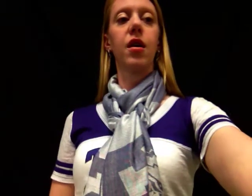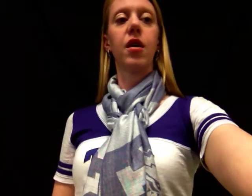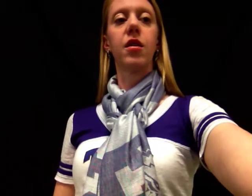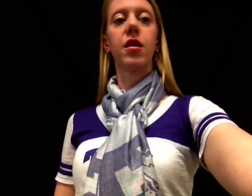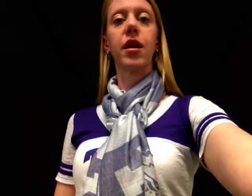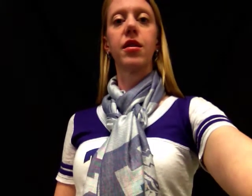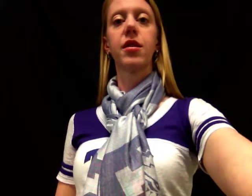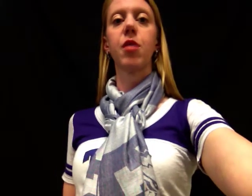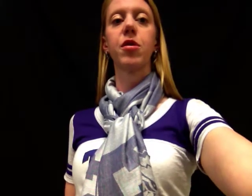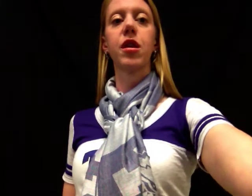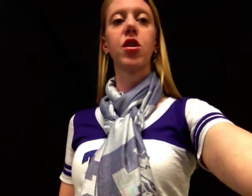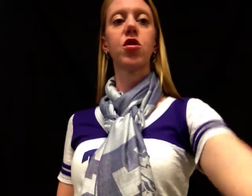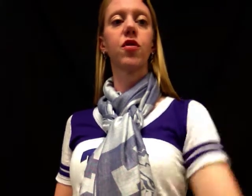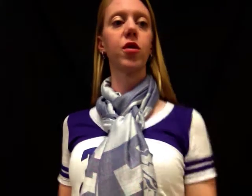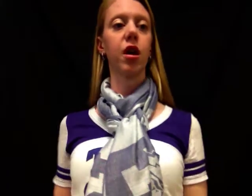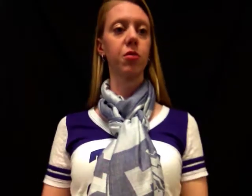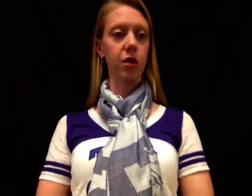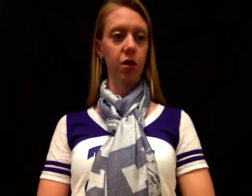And the landscape and nature vocabulary.